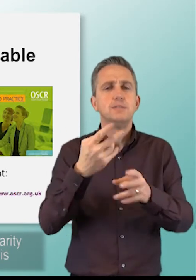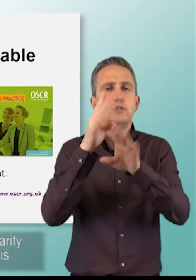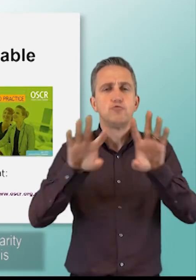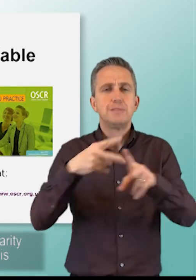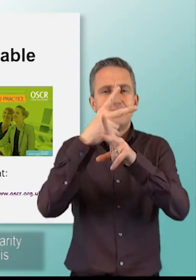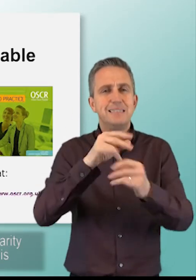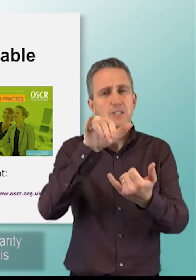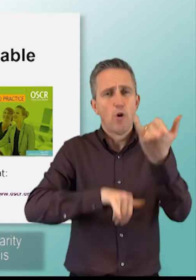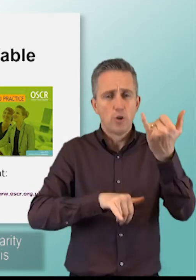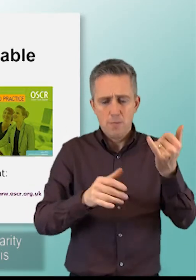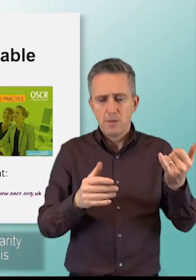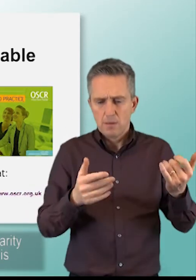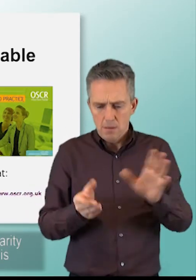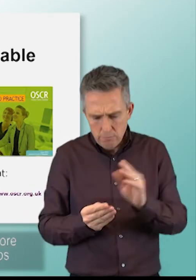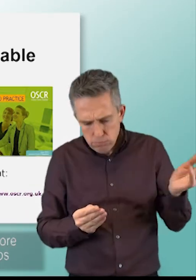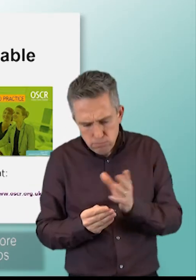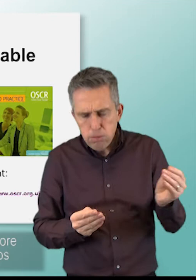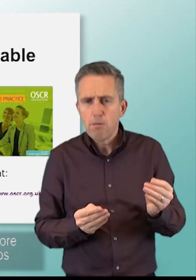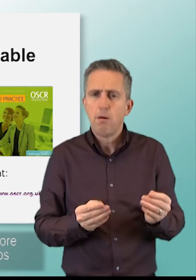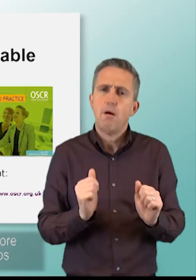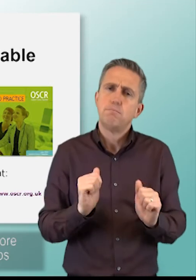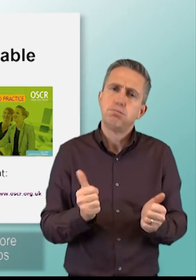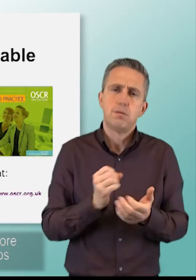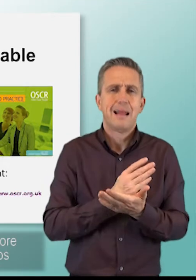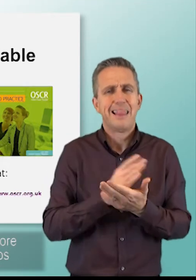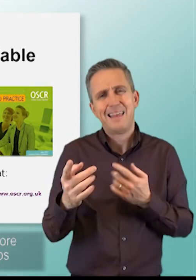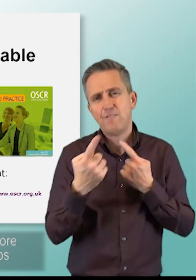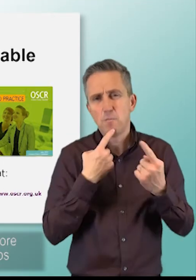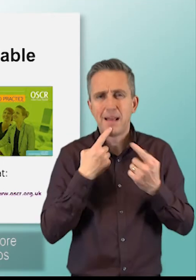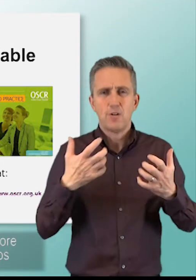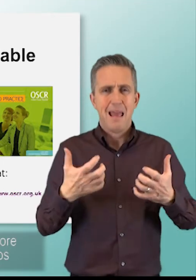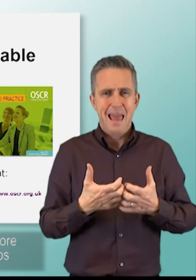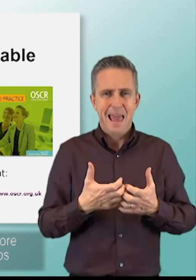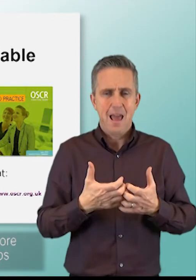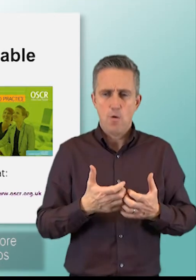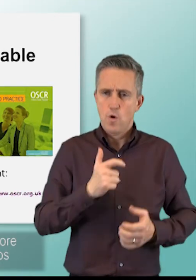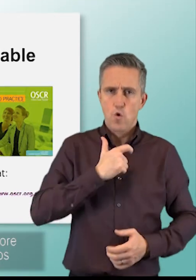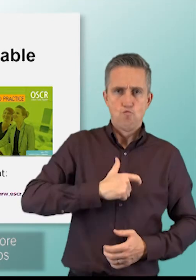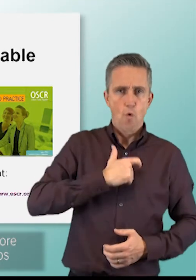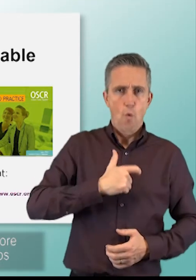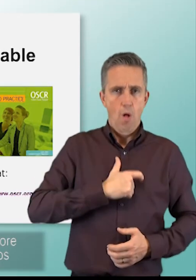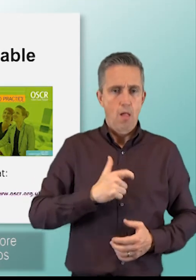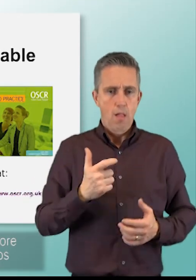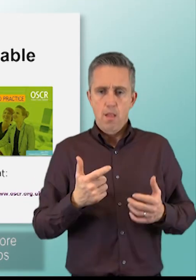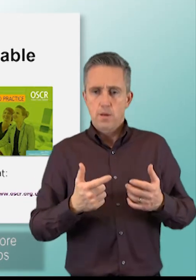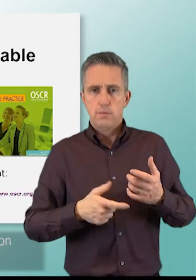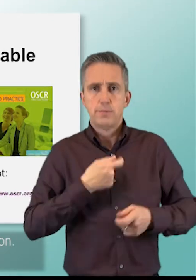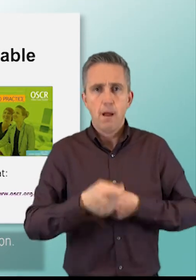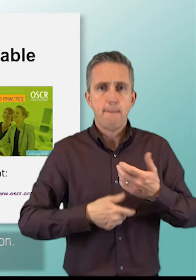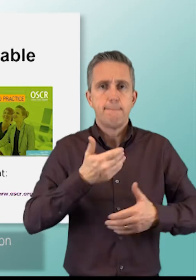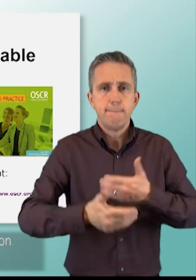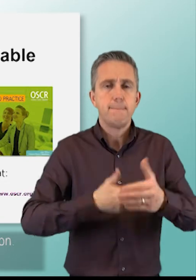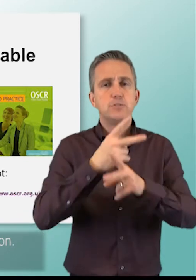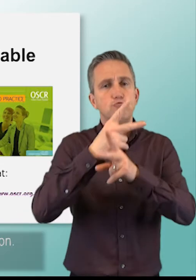that everyone's got a copy of is really great in explaining the legal duties in a bit more detail. And it's got an awful lot of good practice tips in there as well